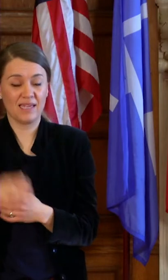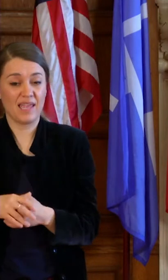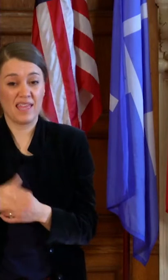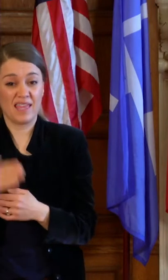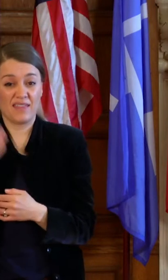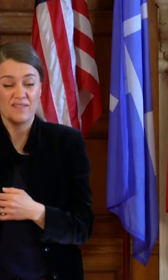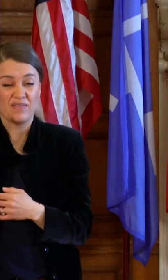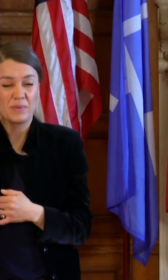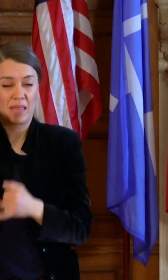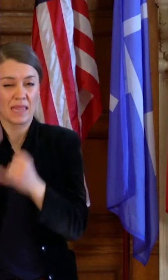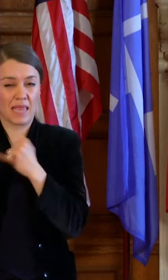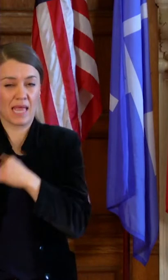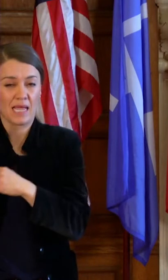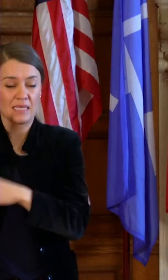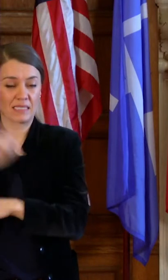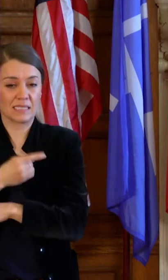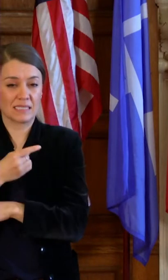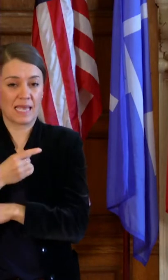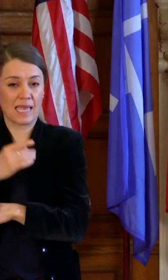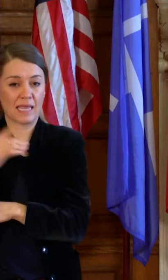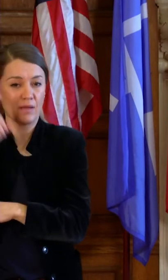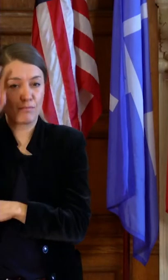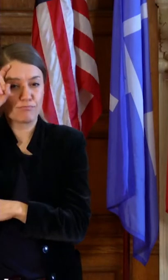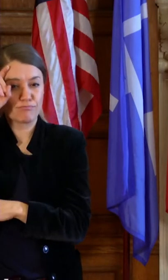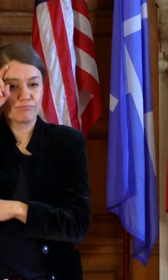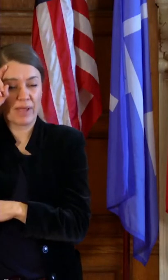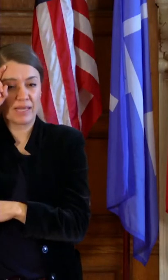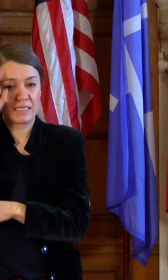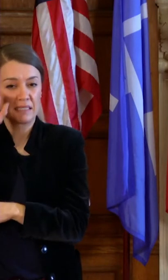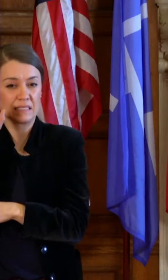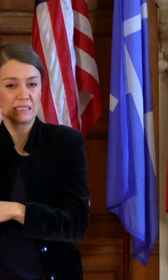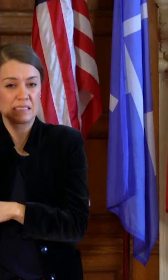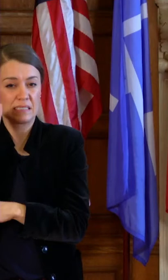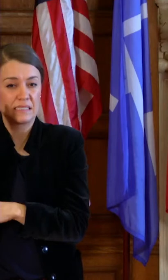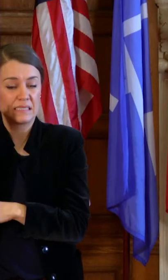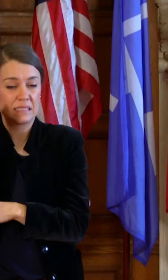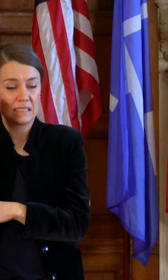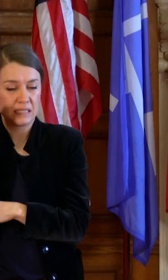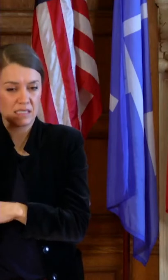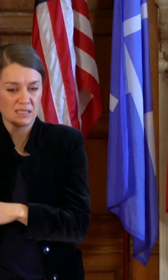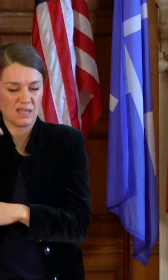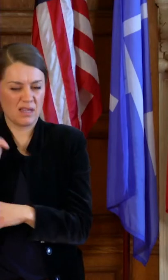So I spent most of that time over the last 5 years hunting wolves,